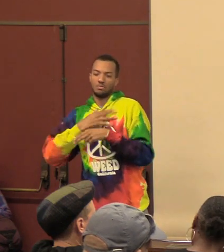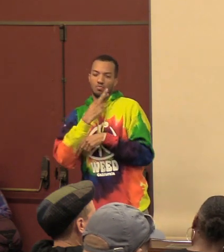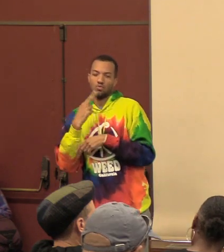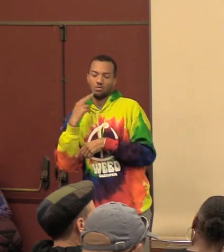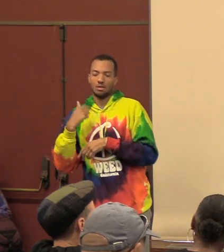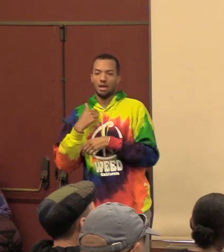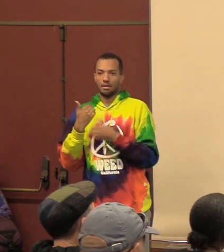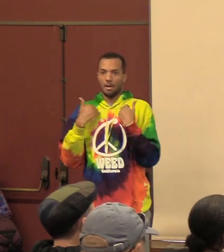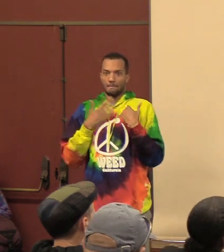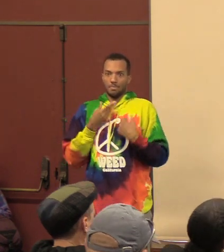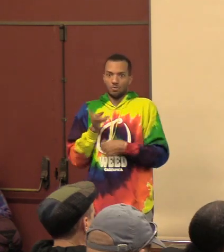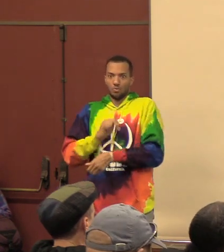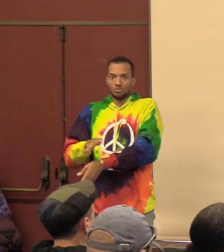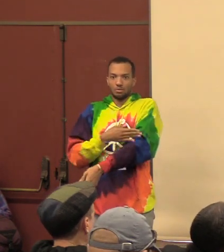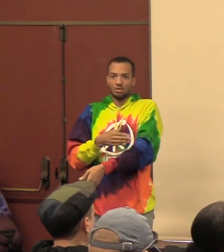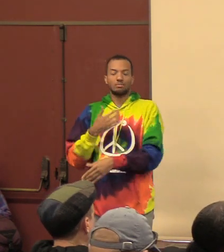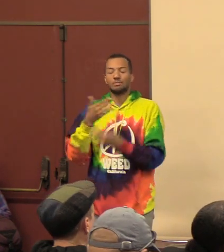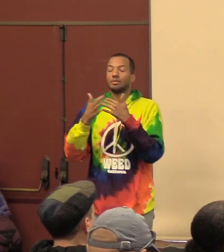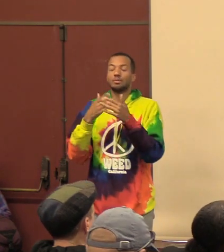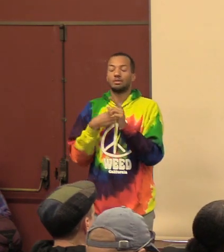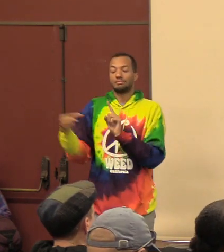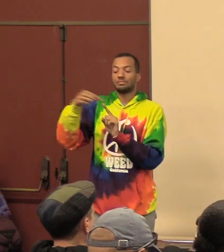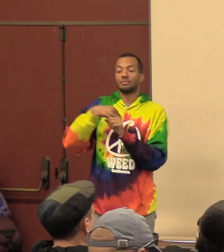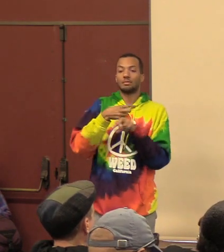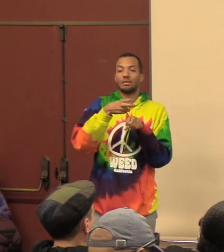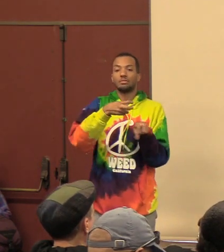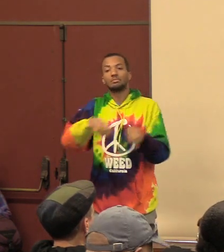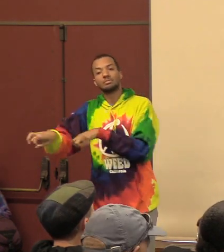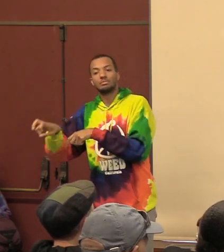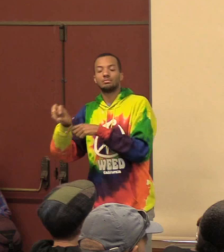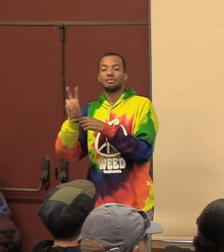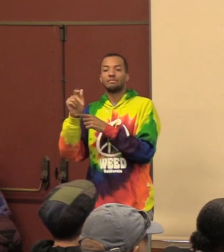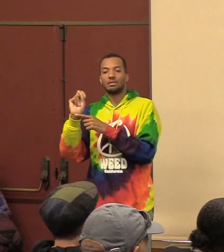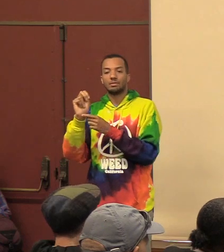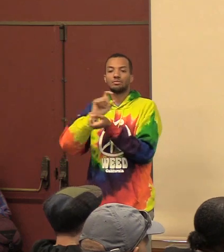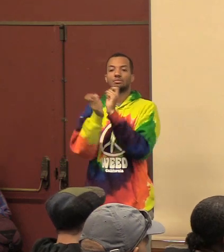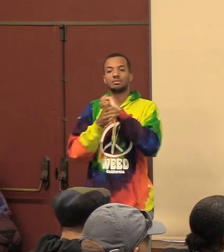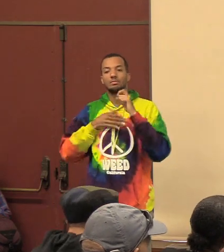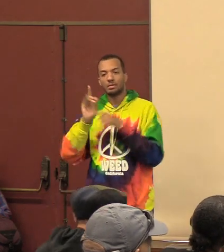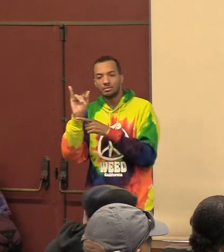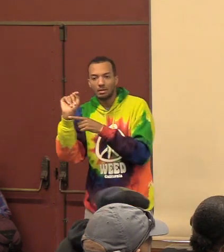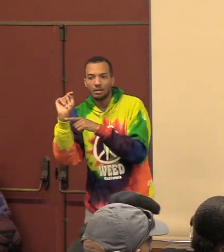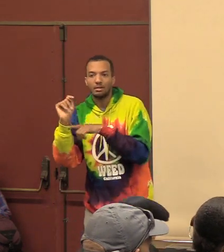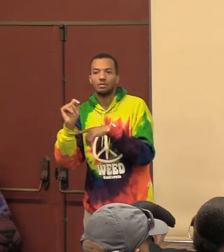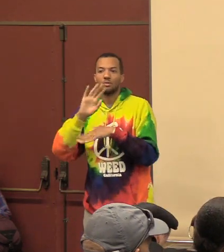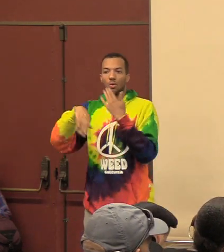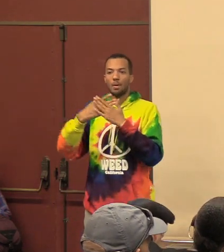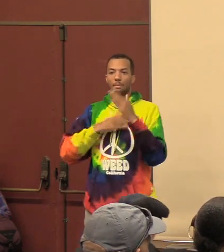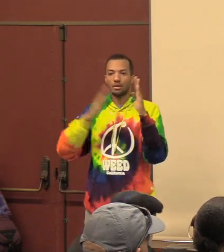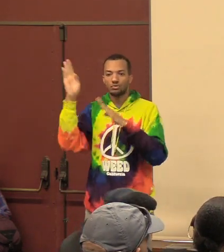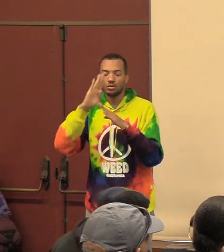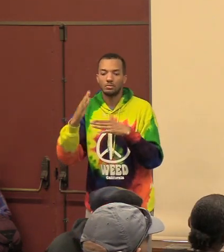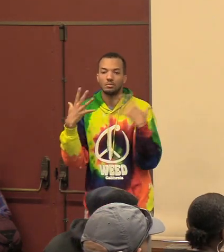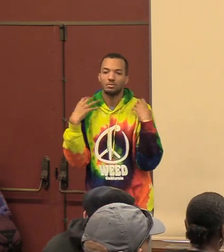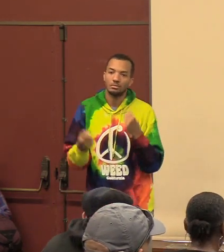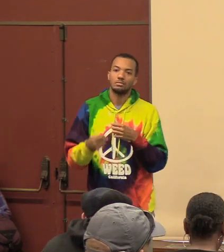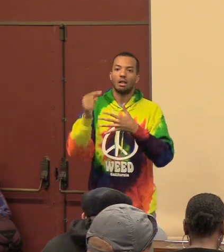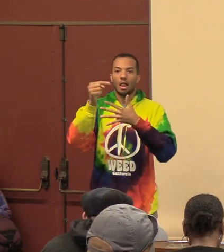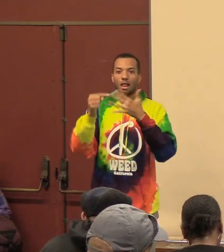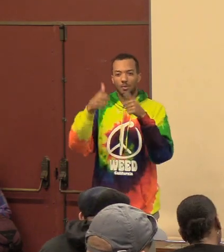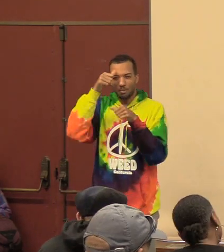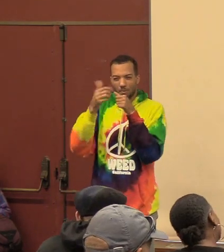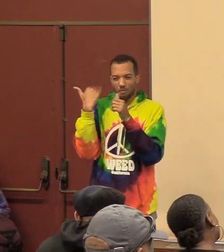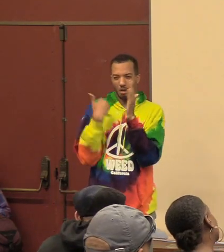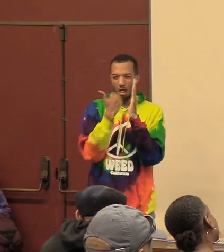to change my diet, and it was really lovely. I found that all of the trouble that I was having, the eczema,